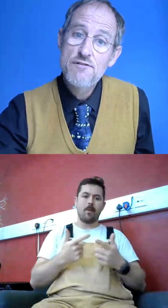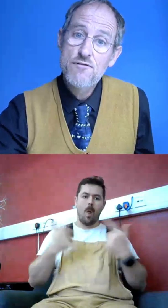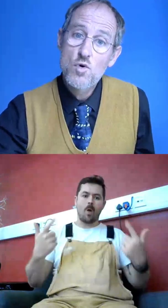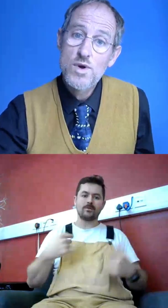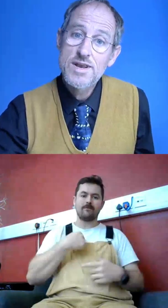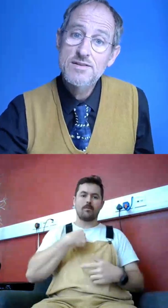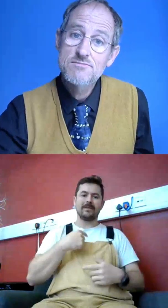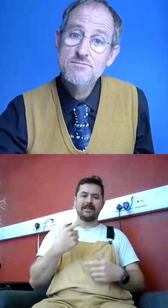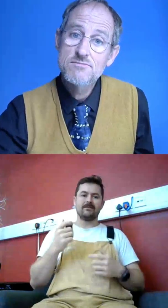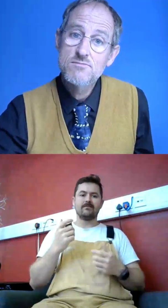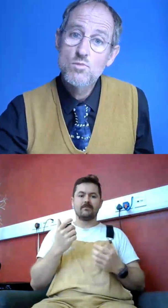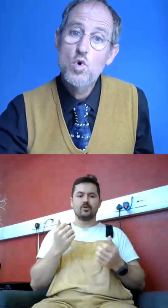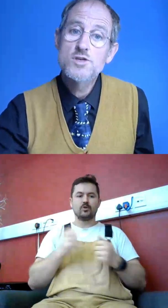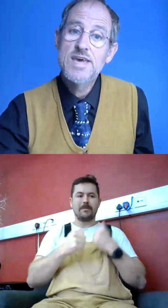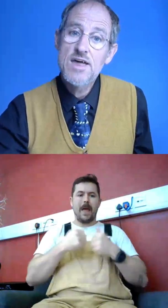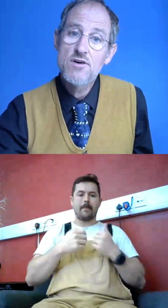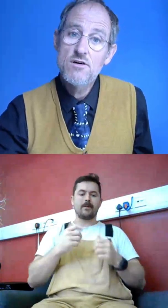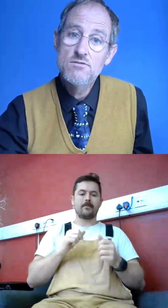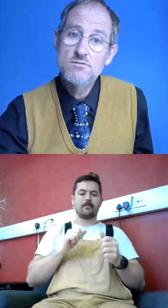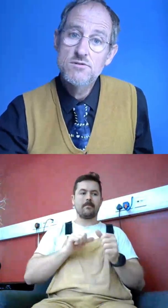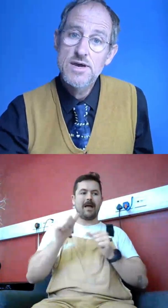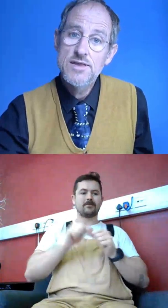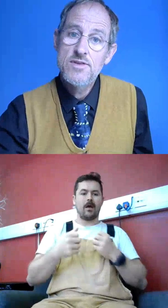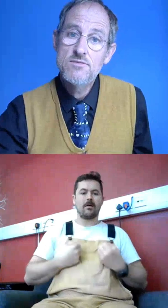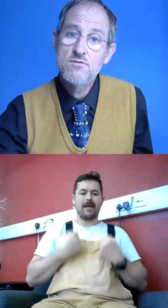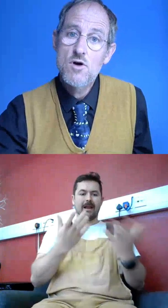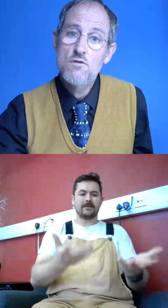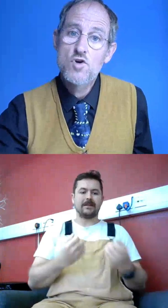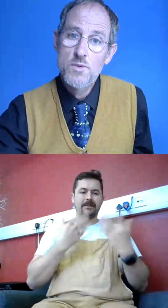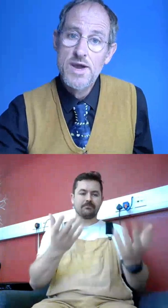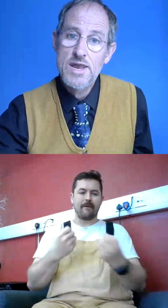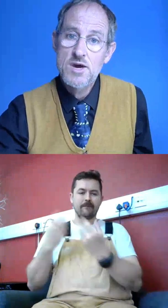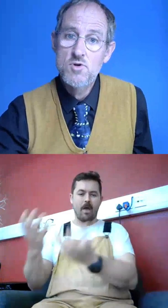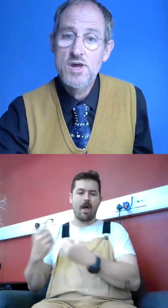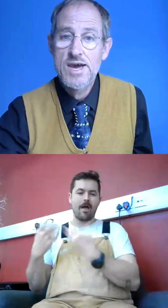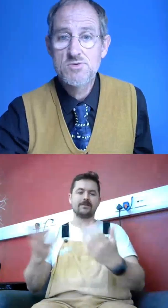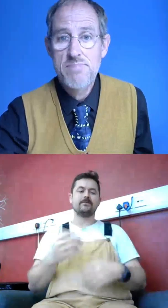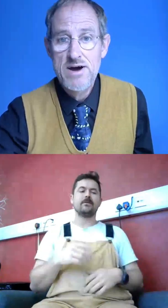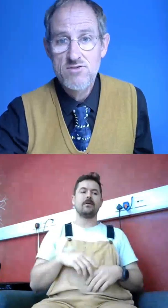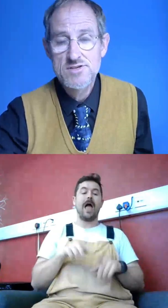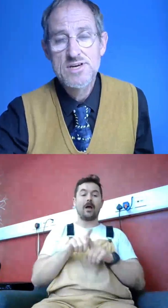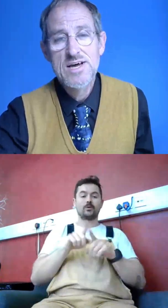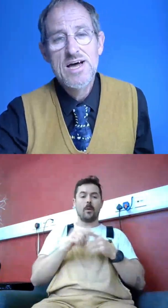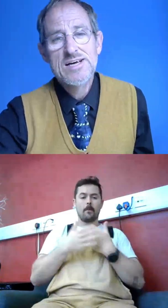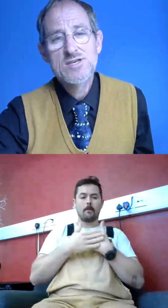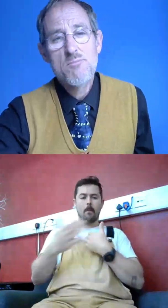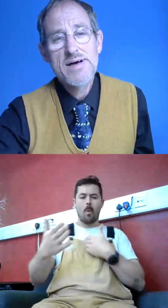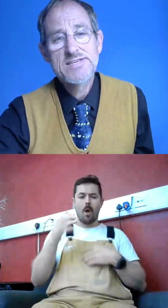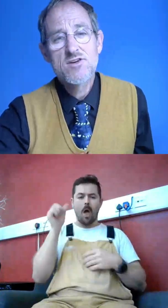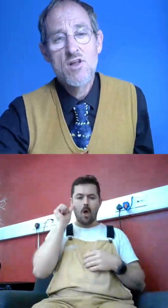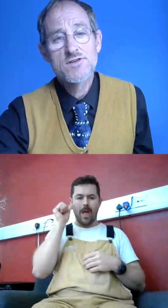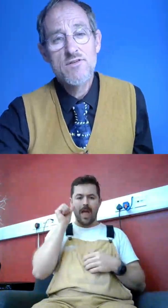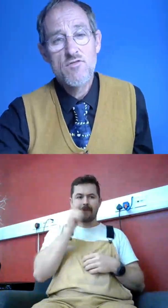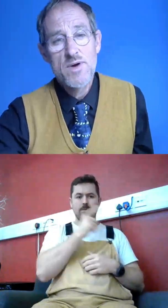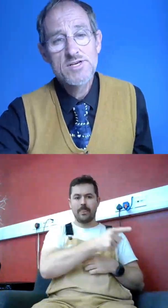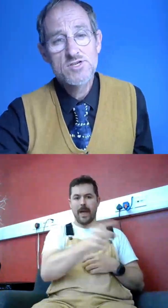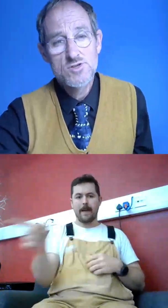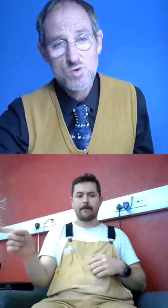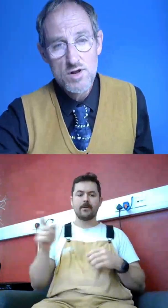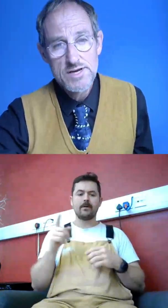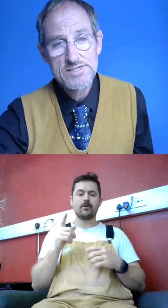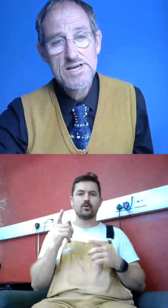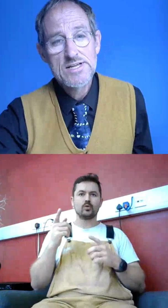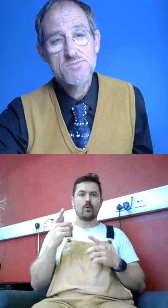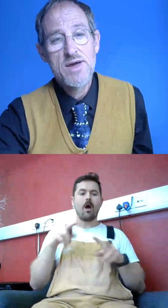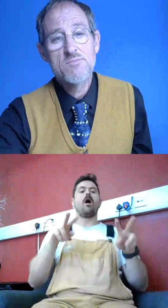And therefore we can work together in overcoming any communication barriers. And so I'm passing on a lot of